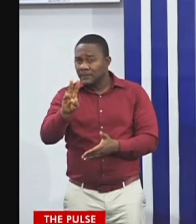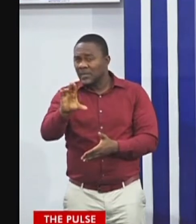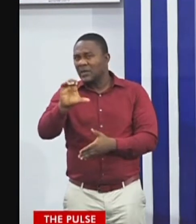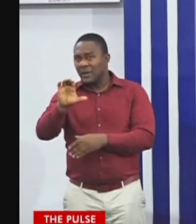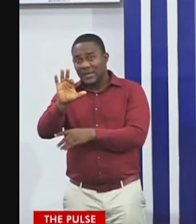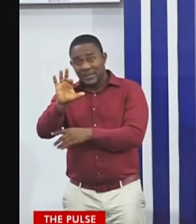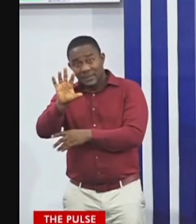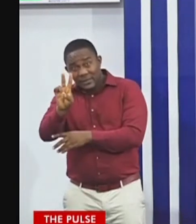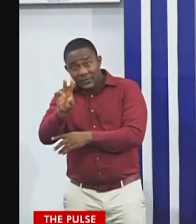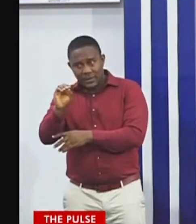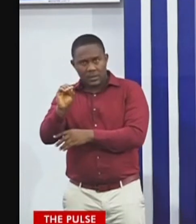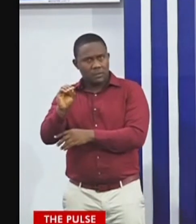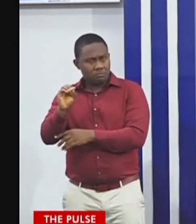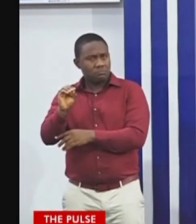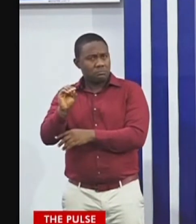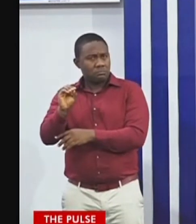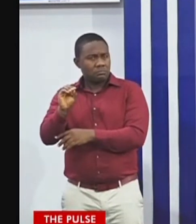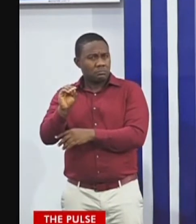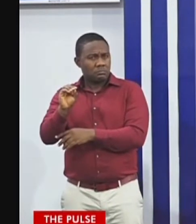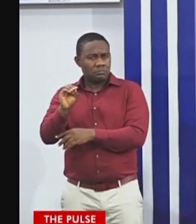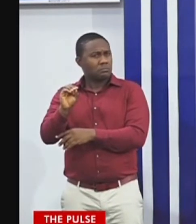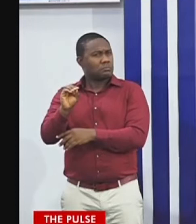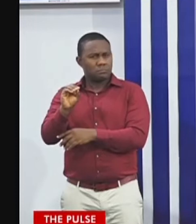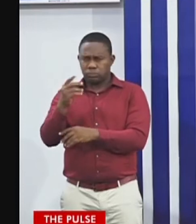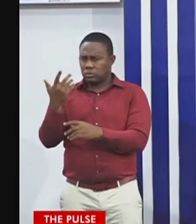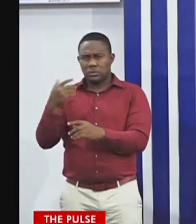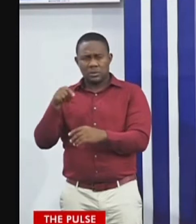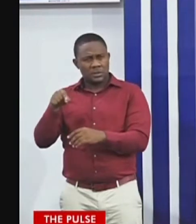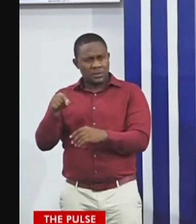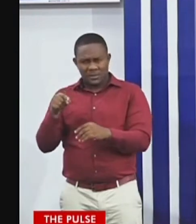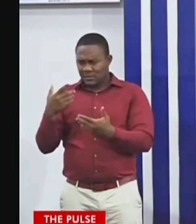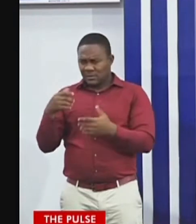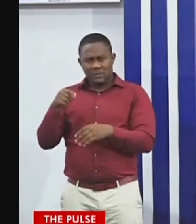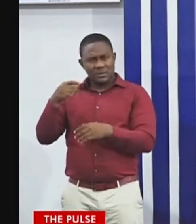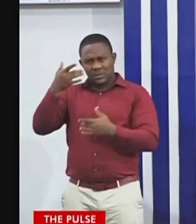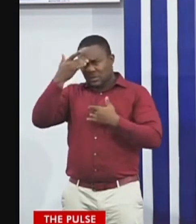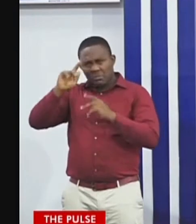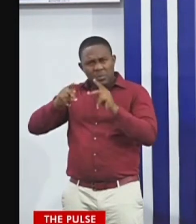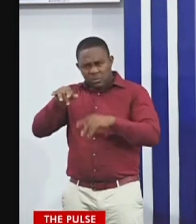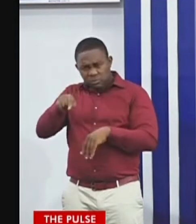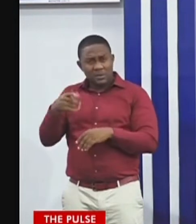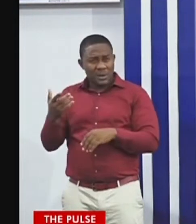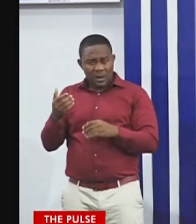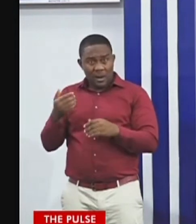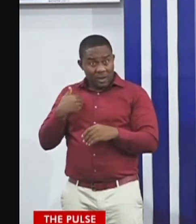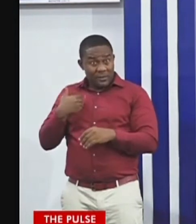2,770 active cases. When we say active cases, what does it mean? It means that the number